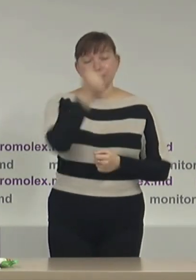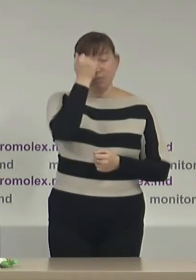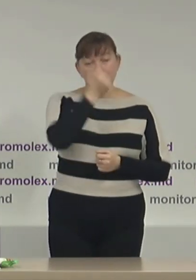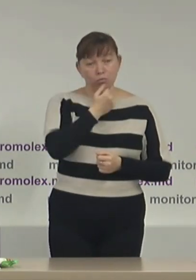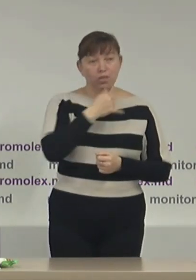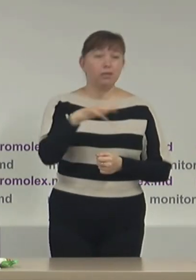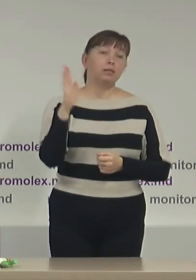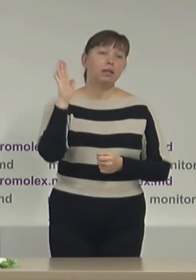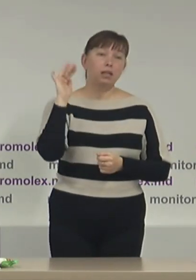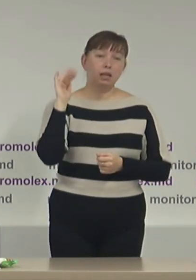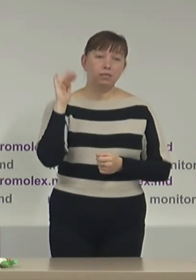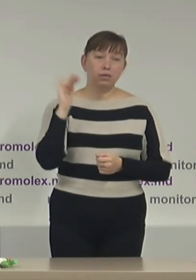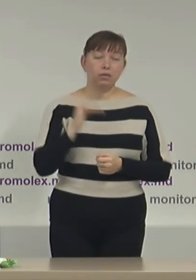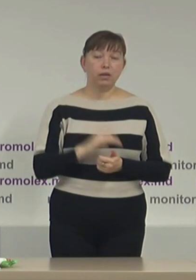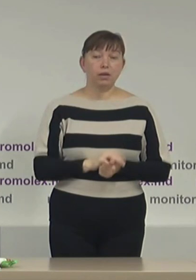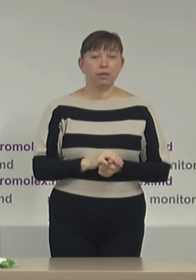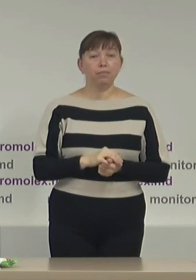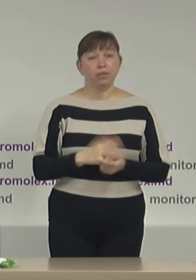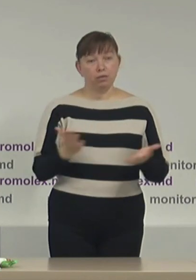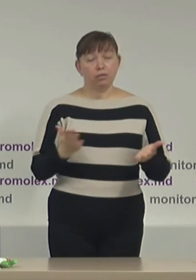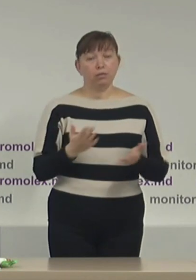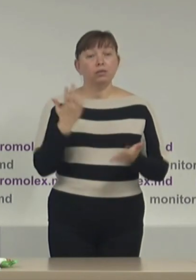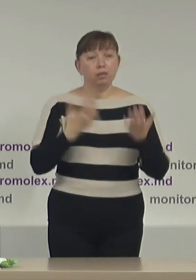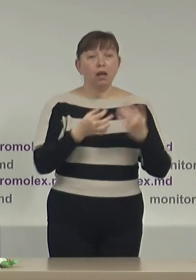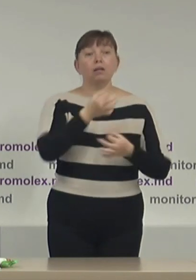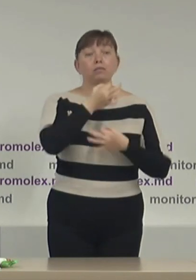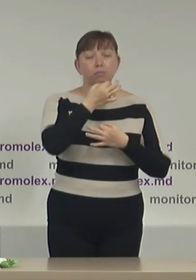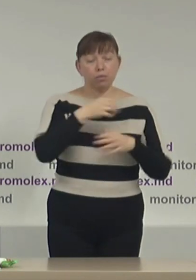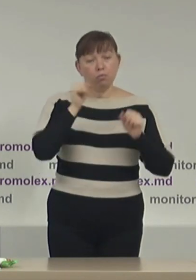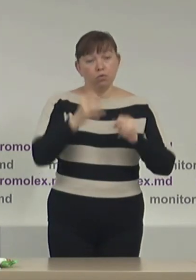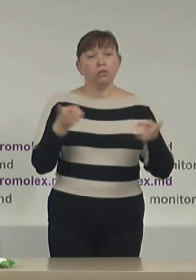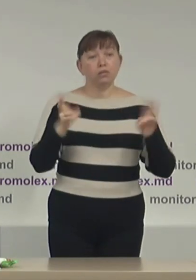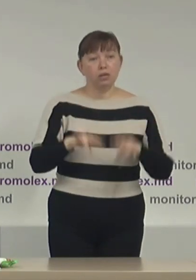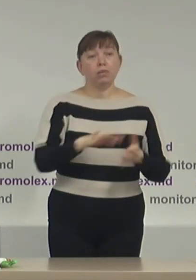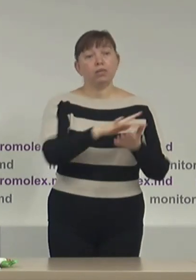activities for the second round of elections. Thank you very much for your attention.